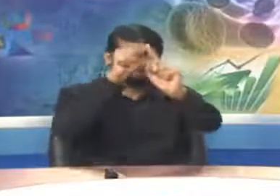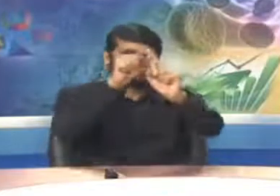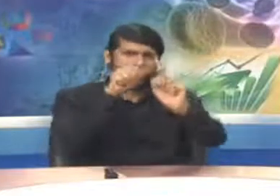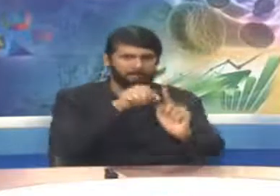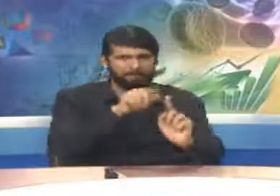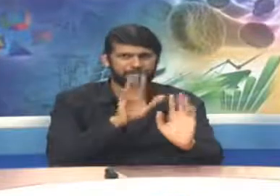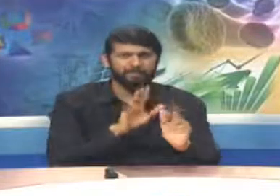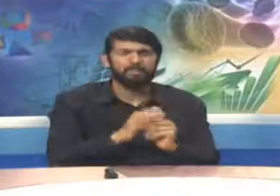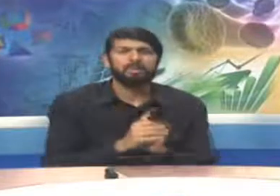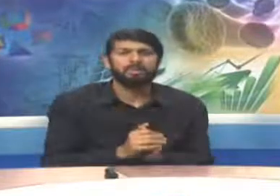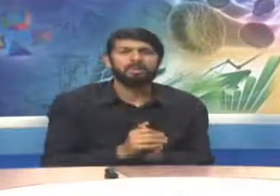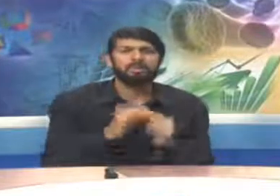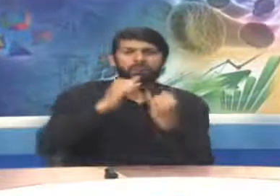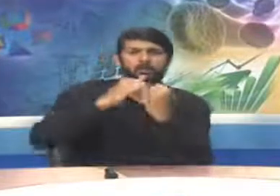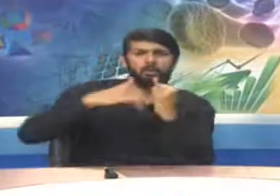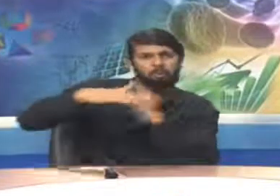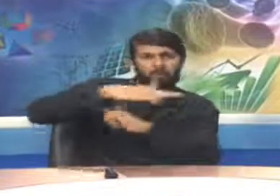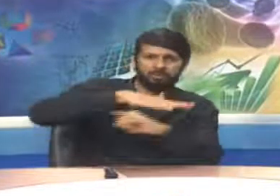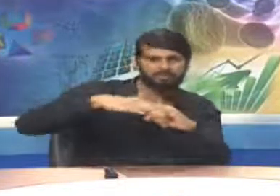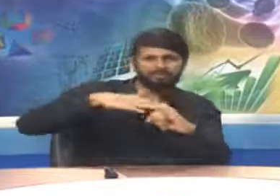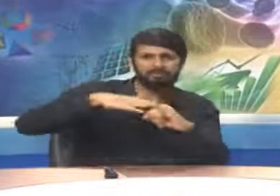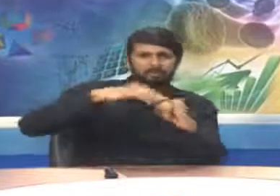and also a practice,